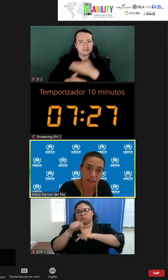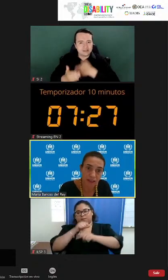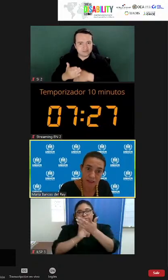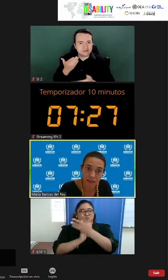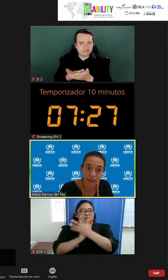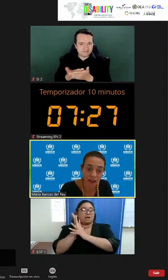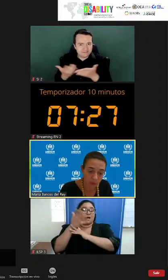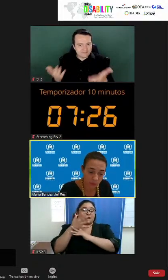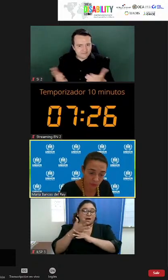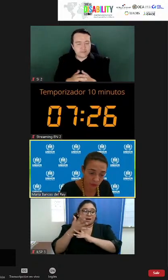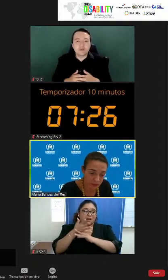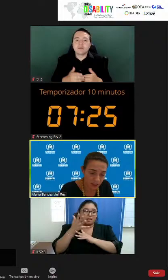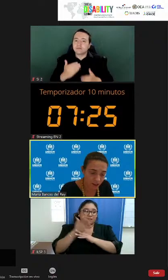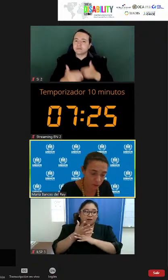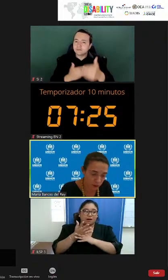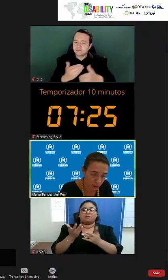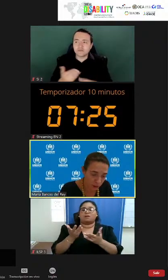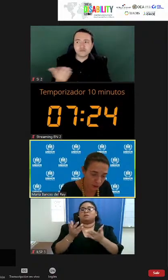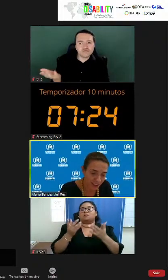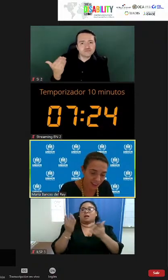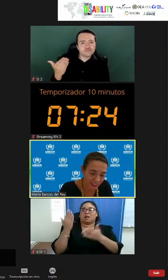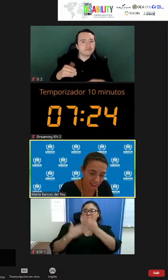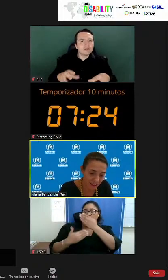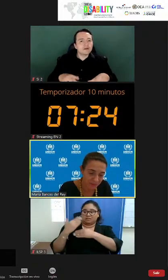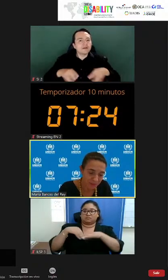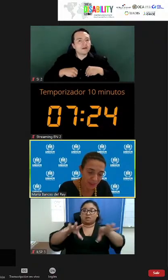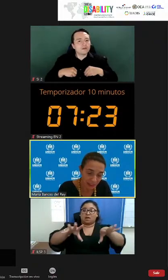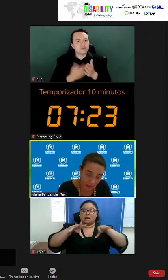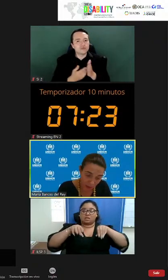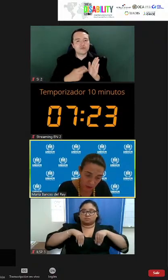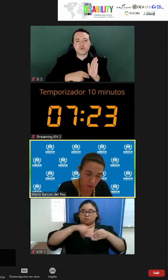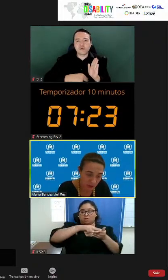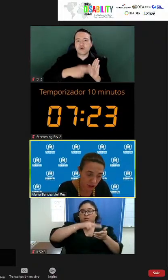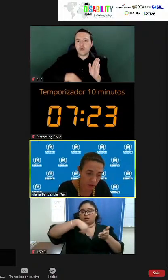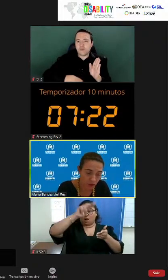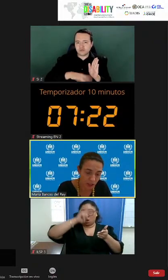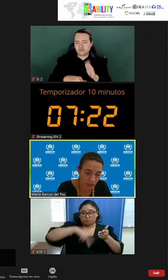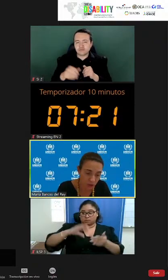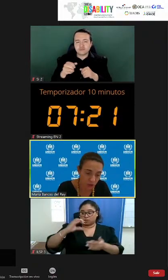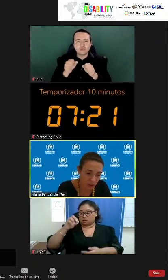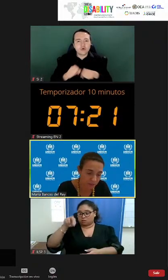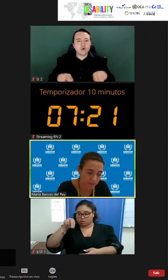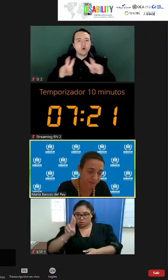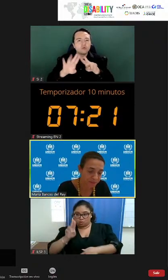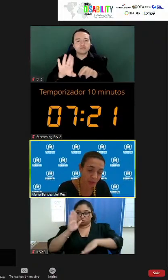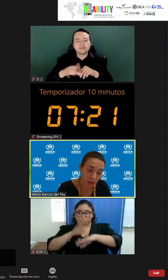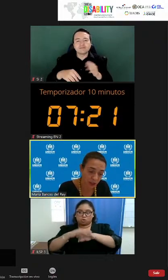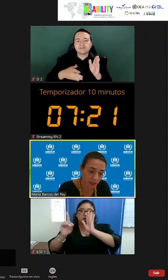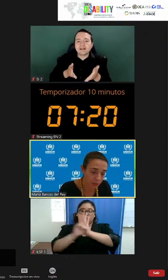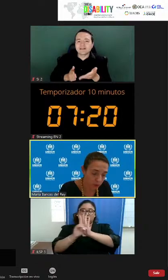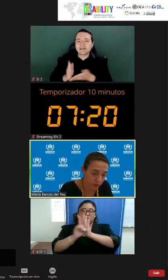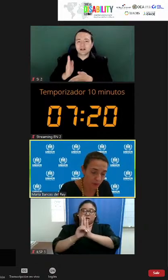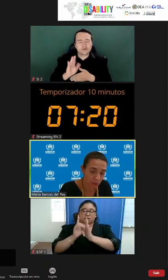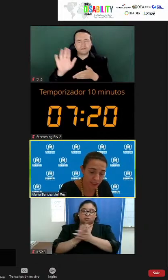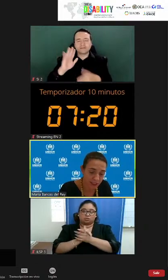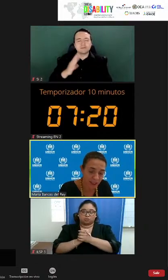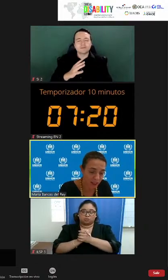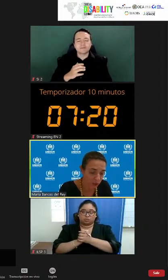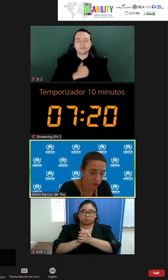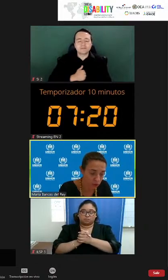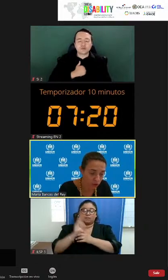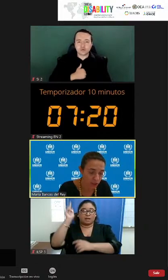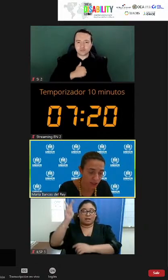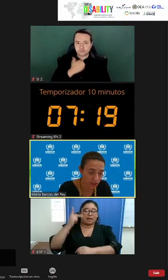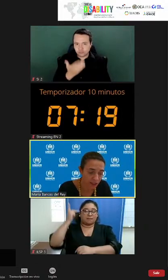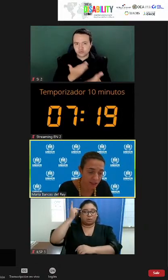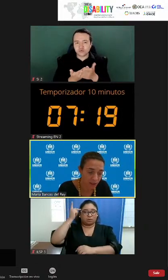the rights of persons with disabilities through the adoption of the convention unconvention on the rights